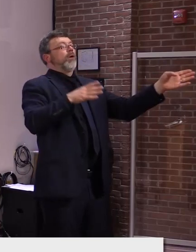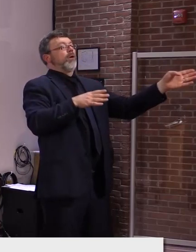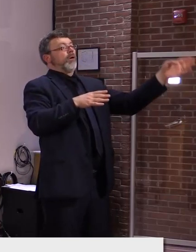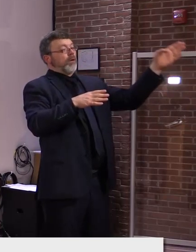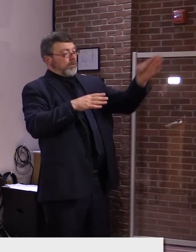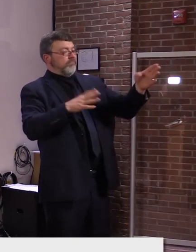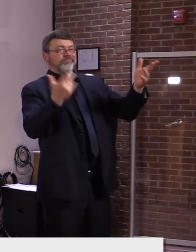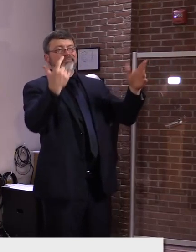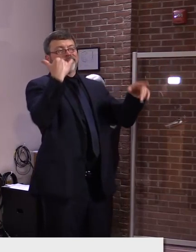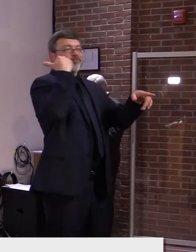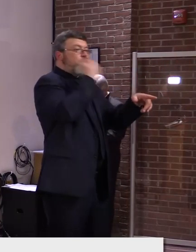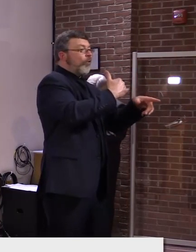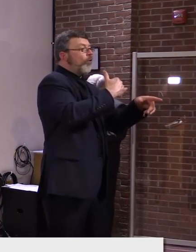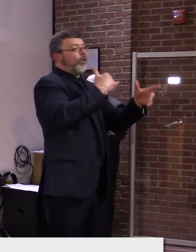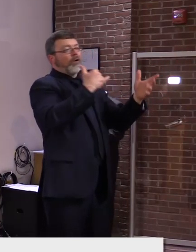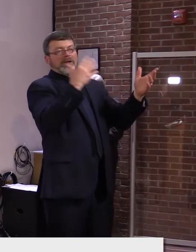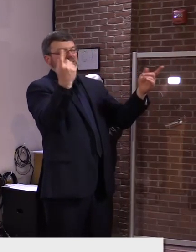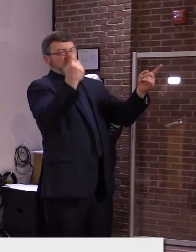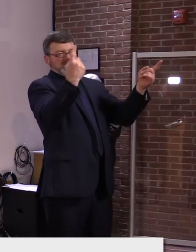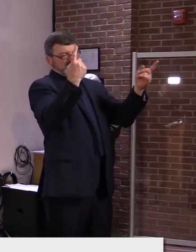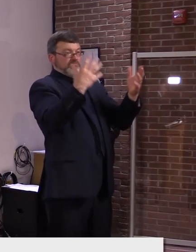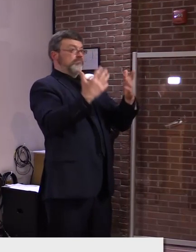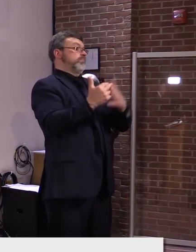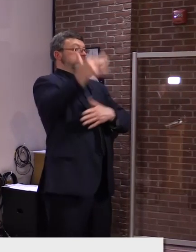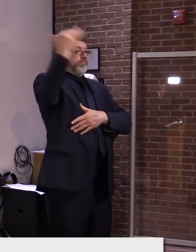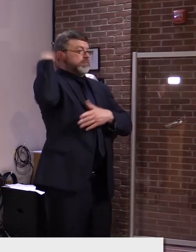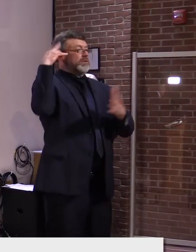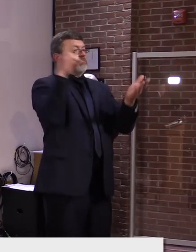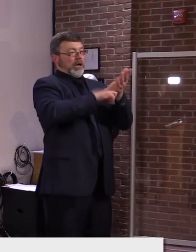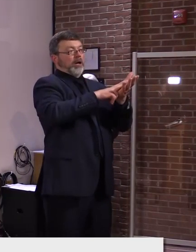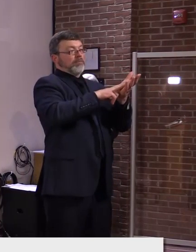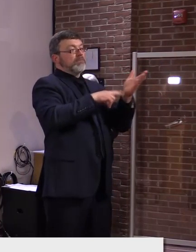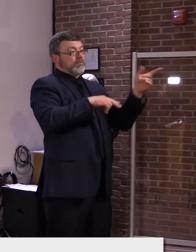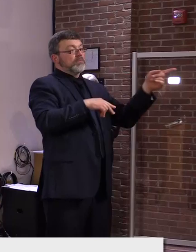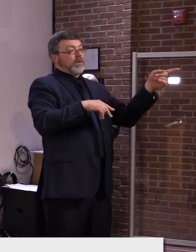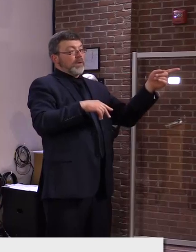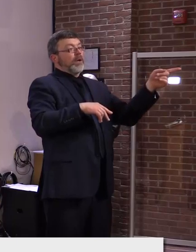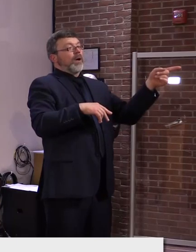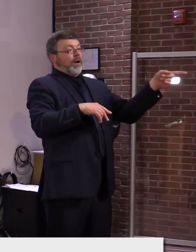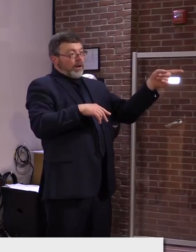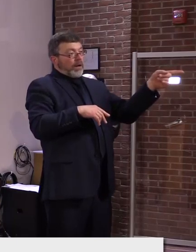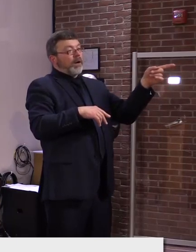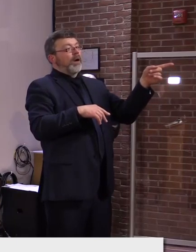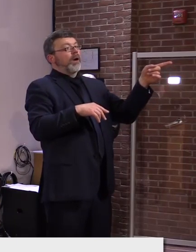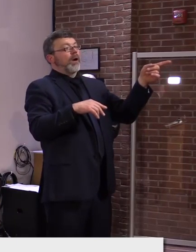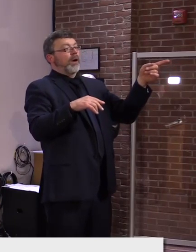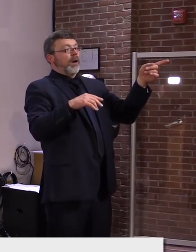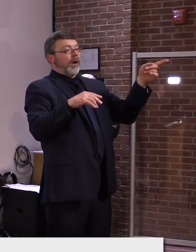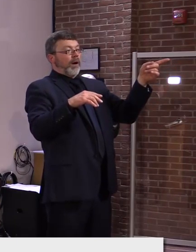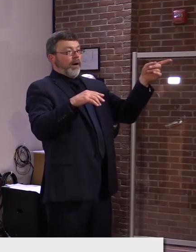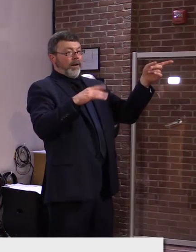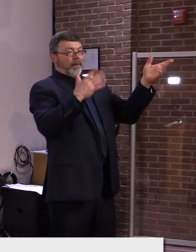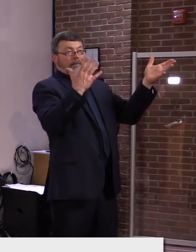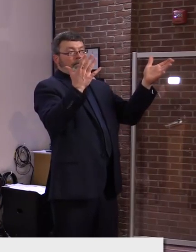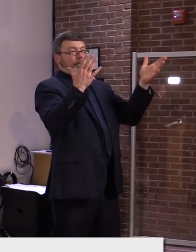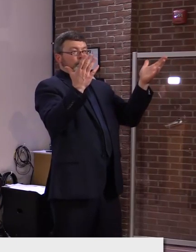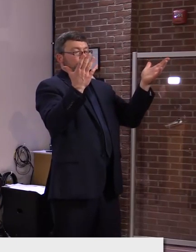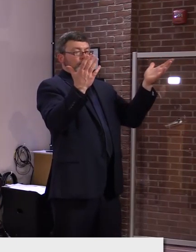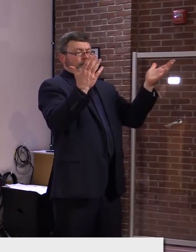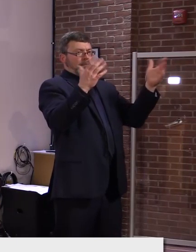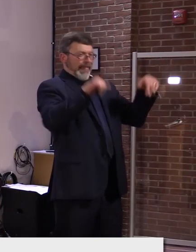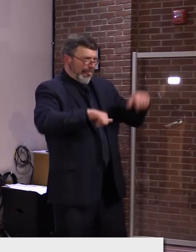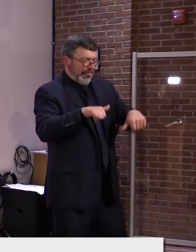center where they were manually put into the PUA program. They may have bypassed one